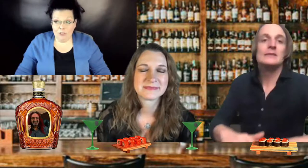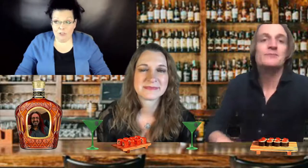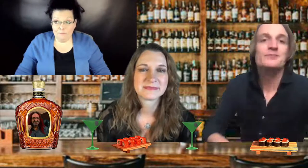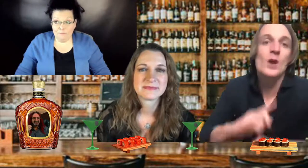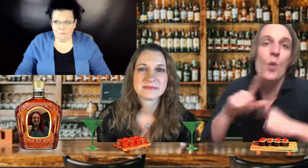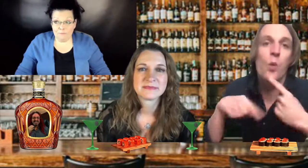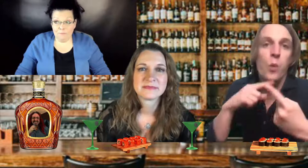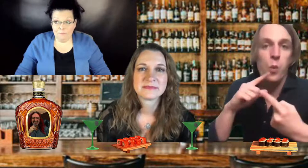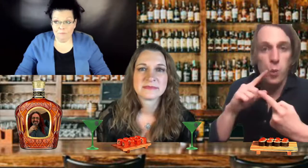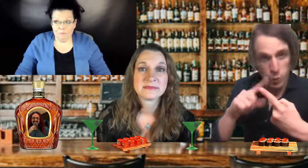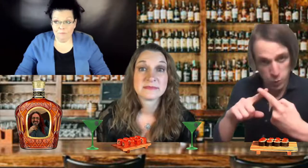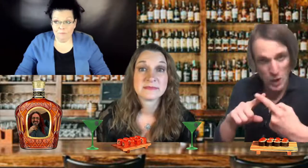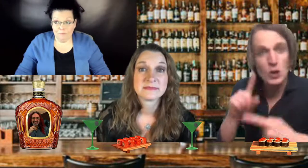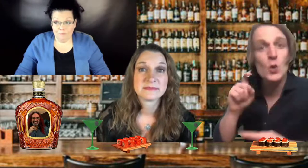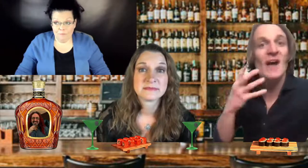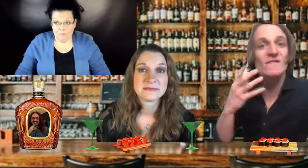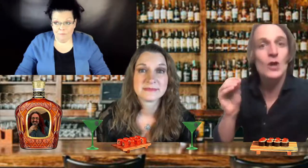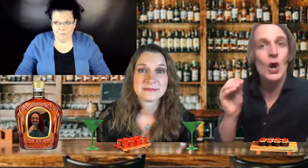on the bench,